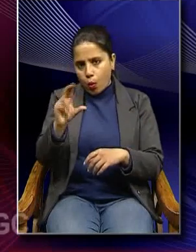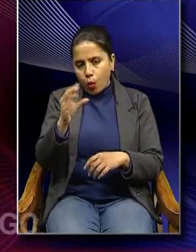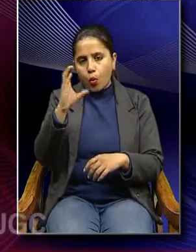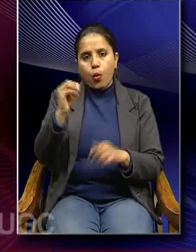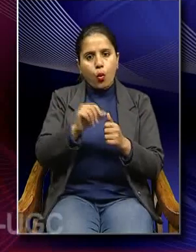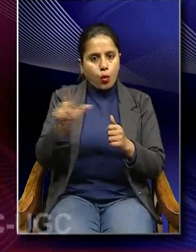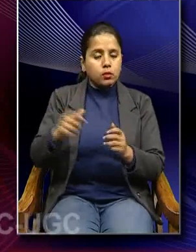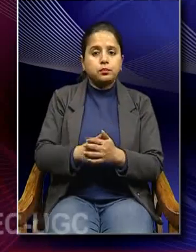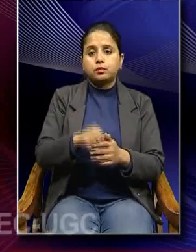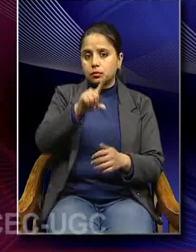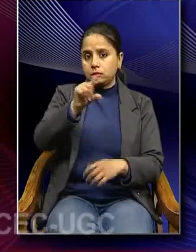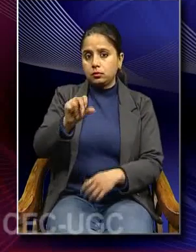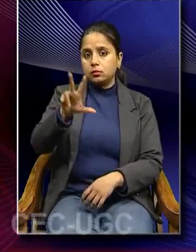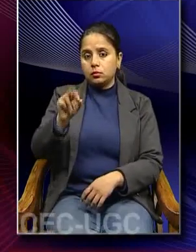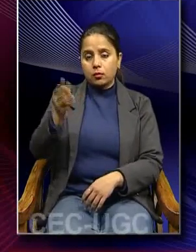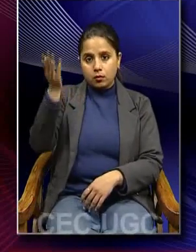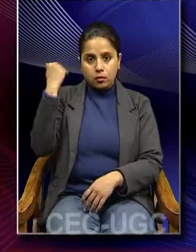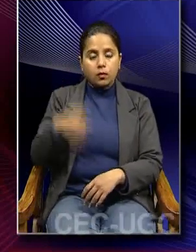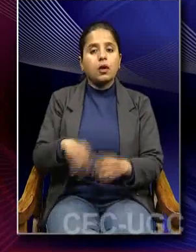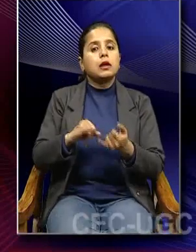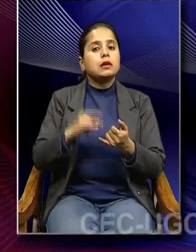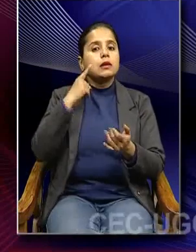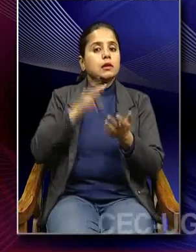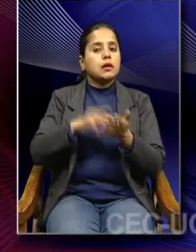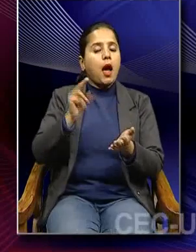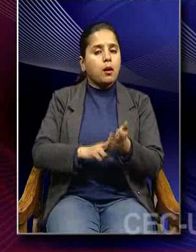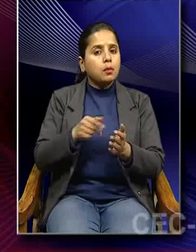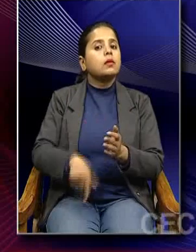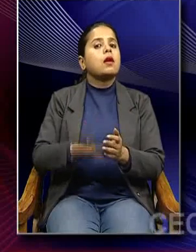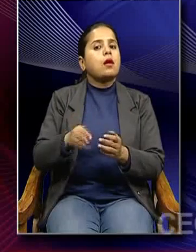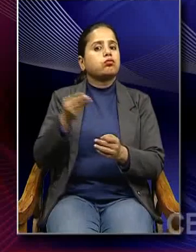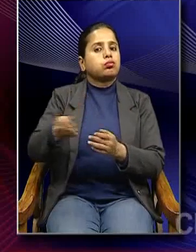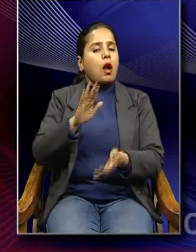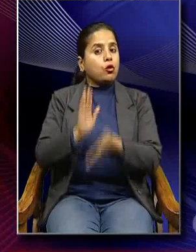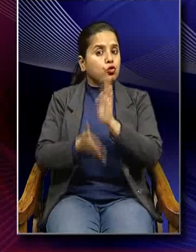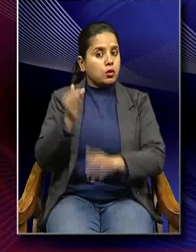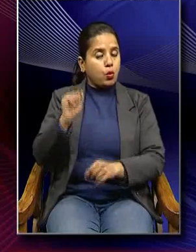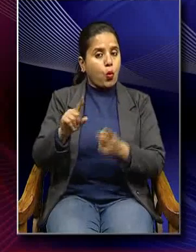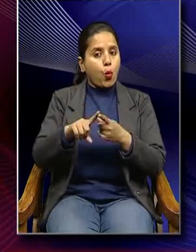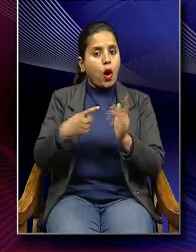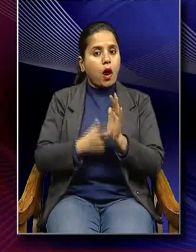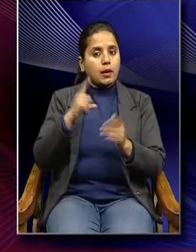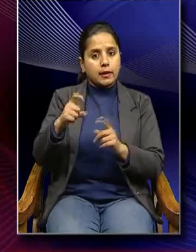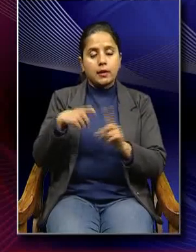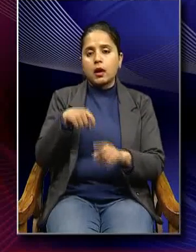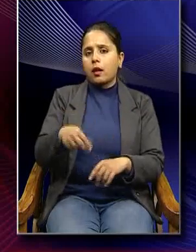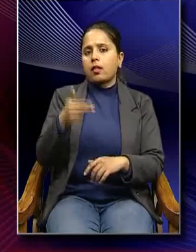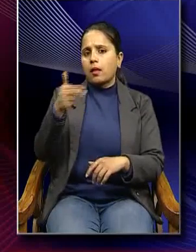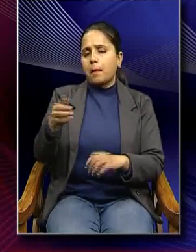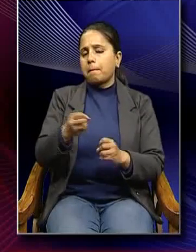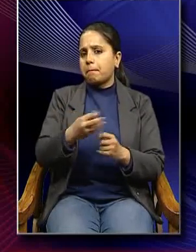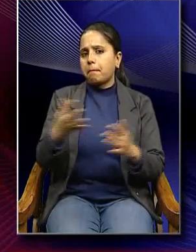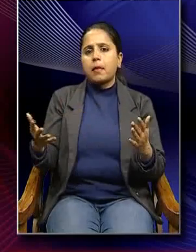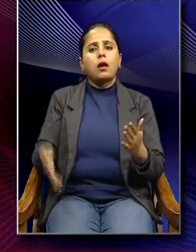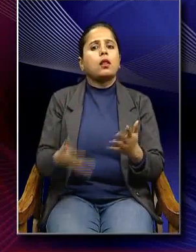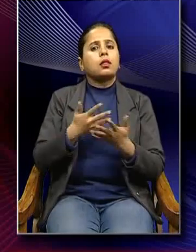early 1980s, Simon challenged Ehrlich to name several commodities